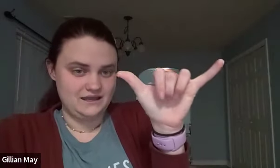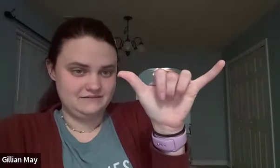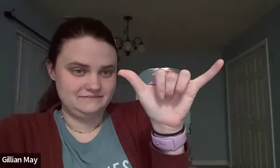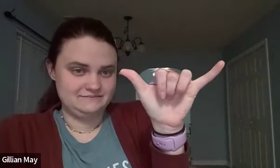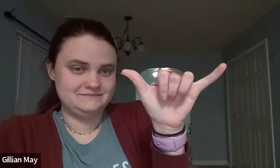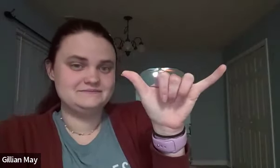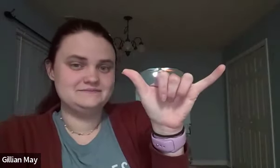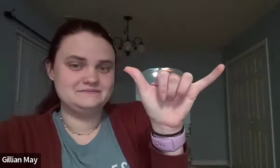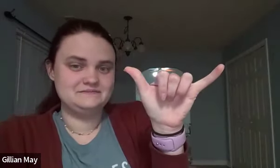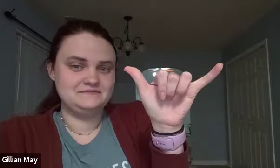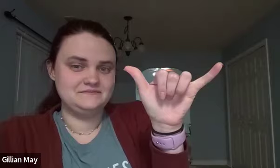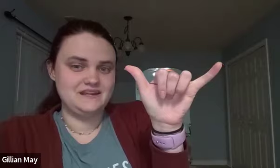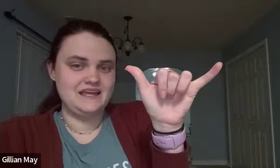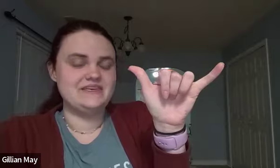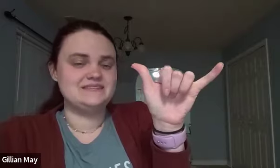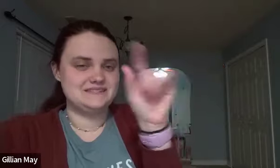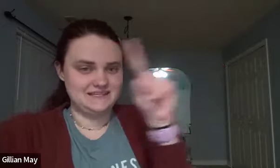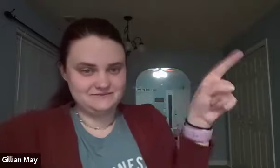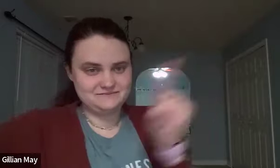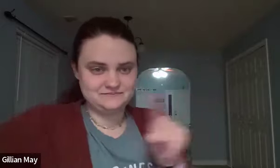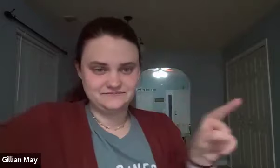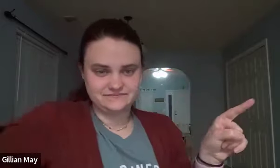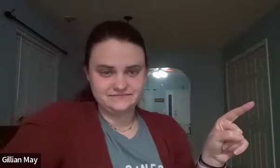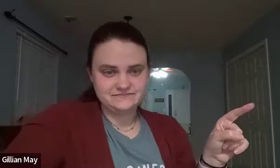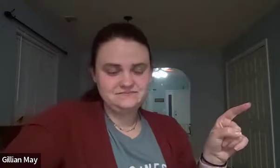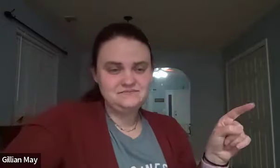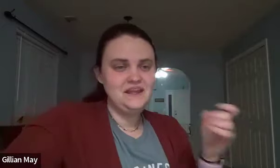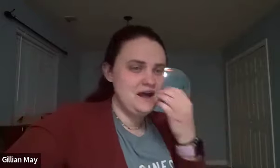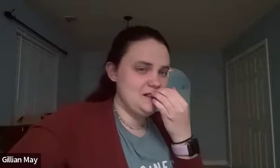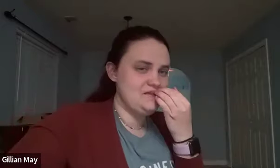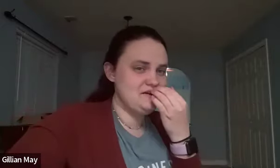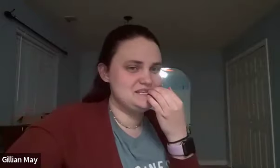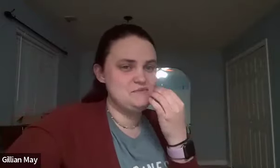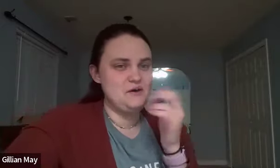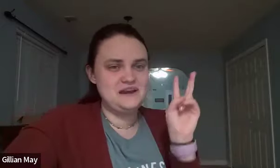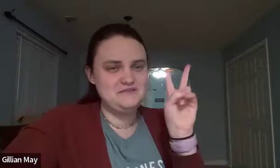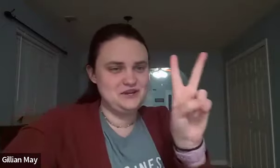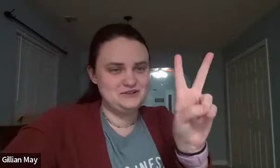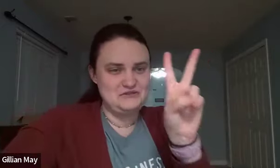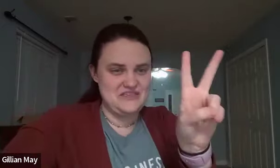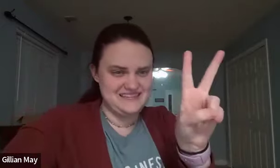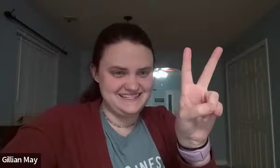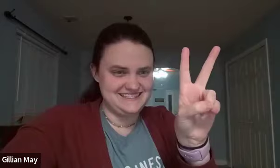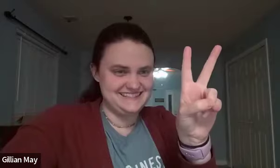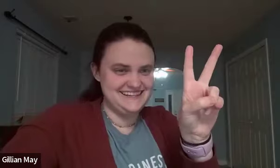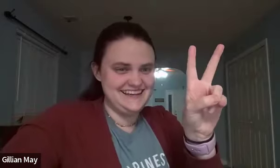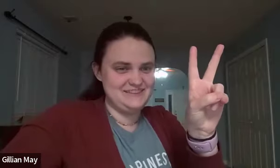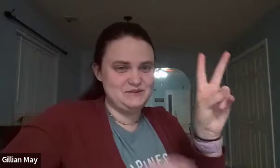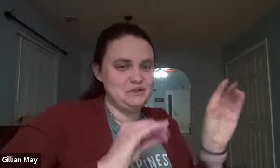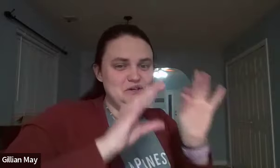Y, and then Z. I love how some of y'all, whenever y'all do this, the balloons